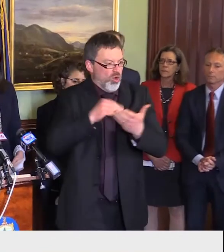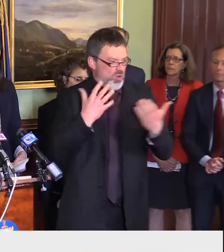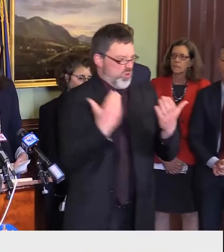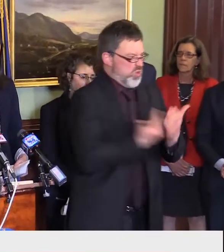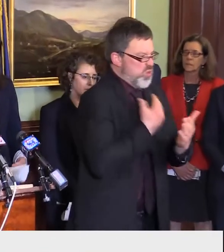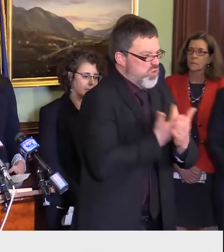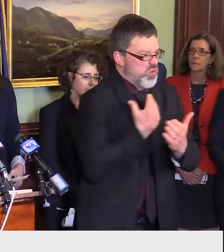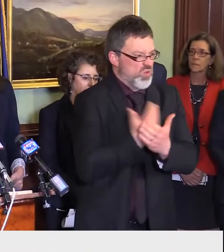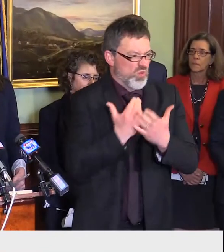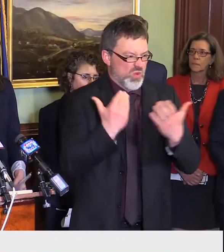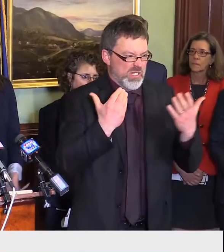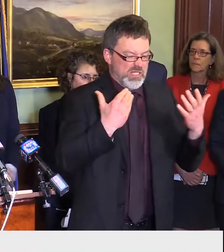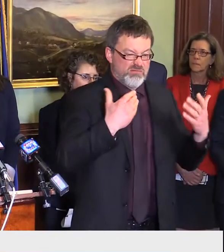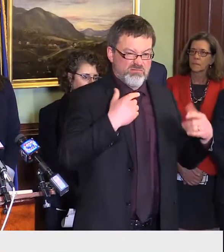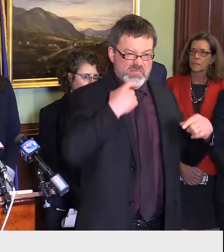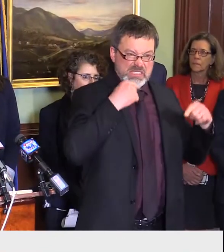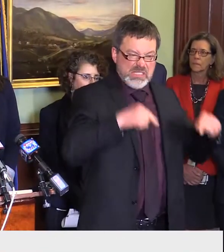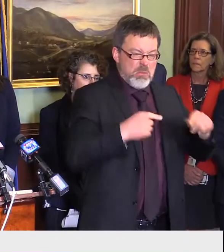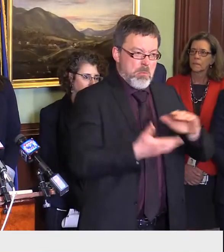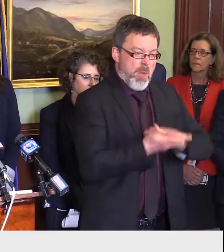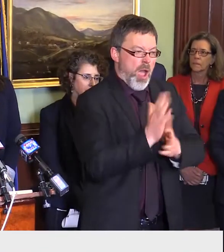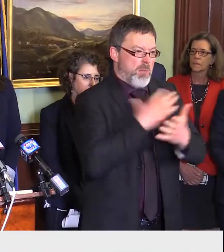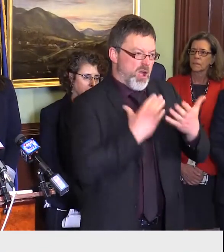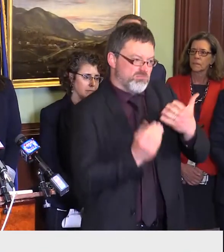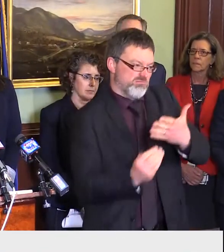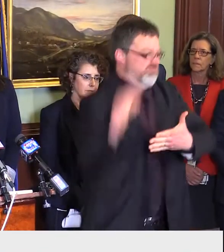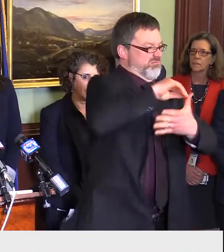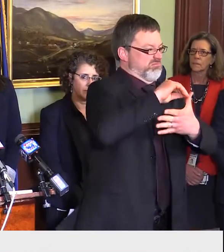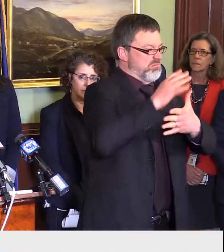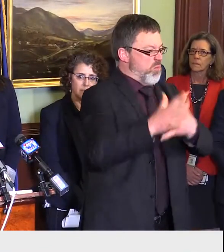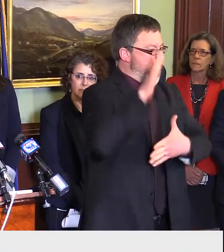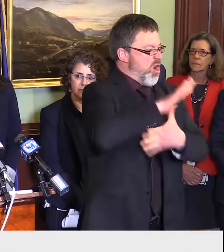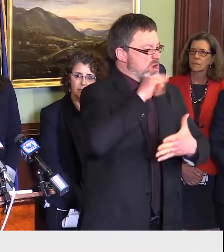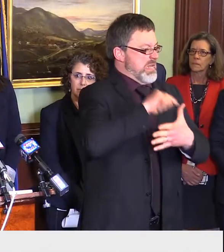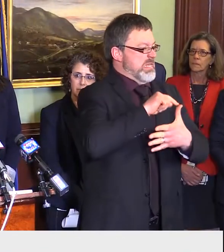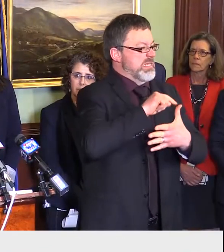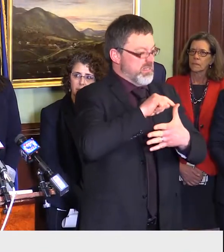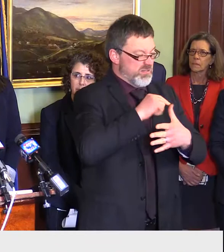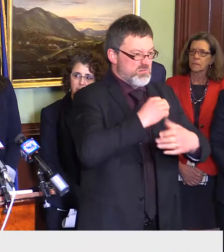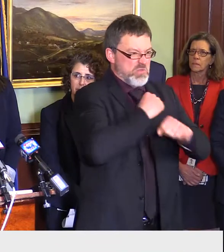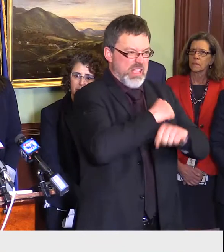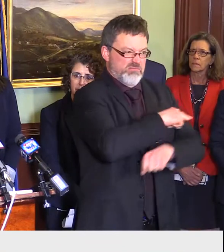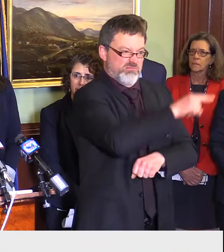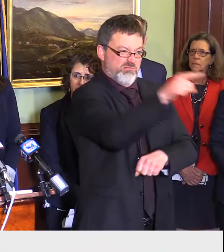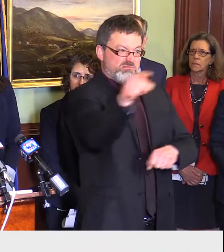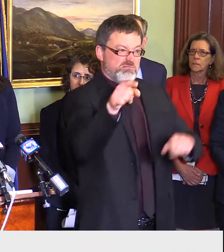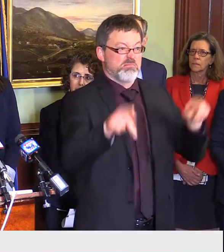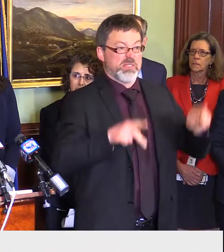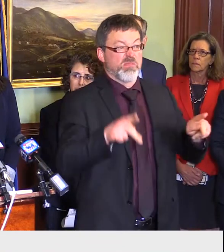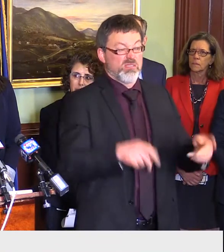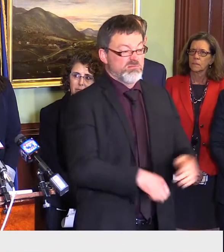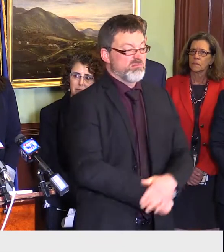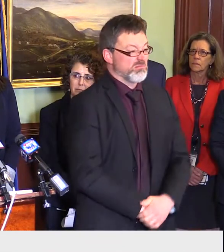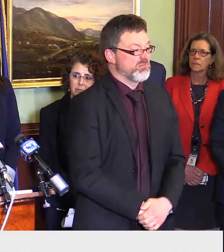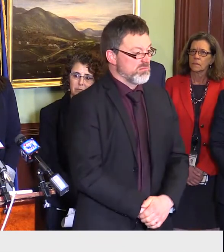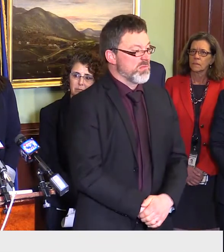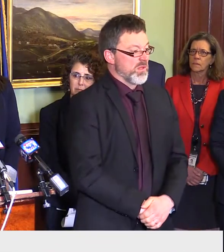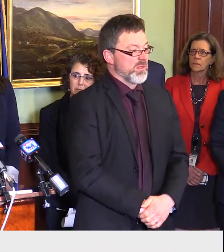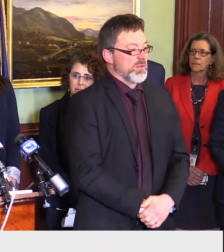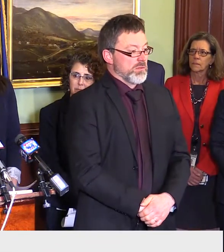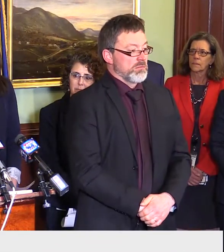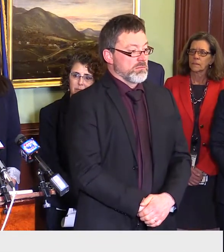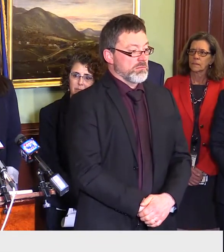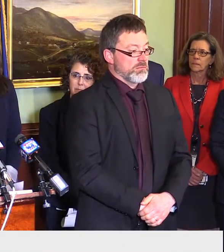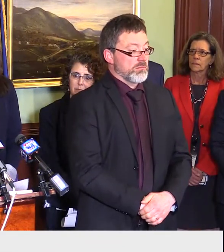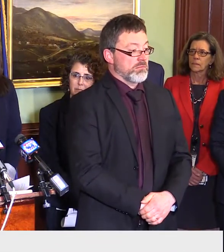our people. While most, more than 80%, who get this virus